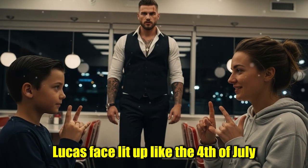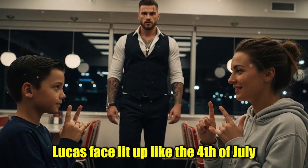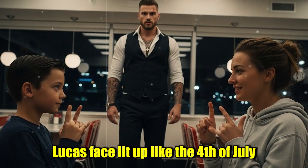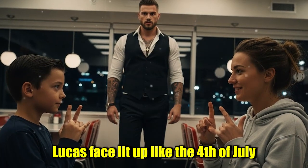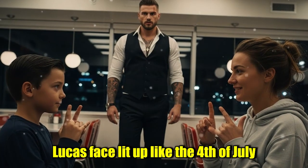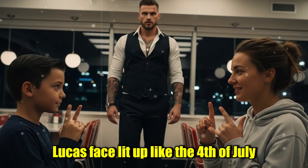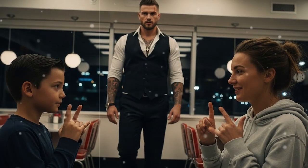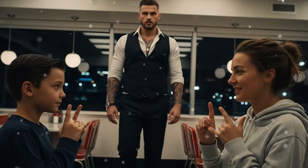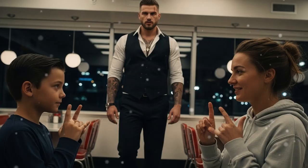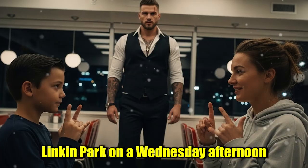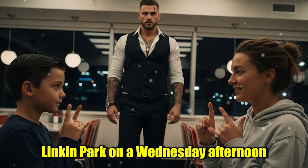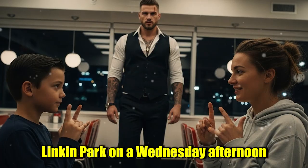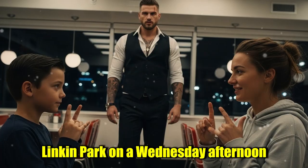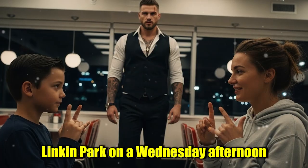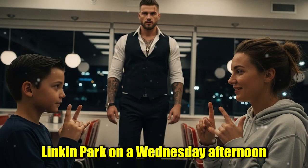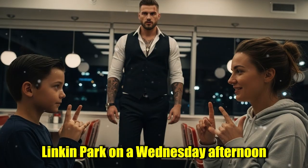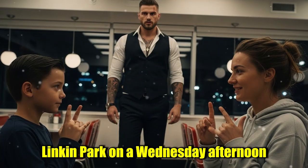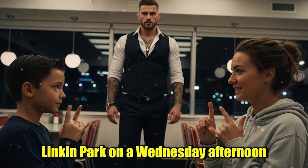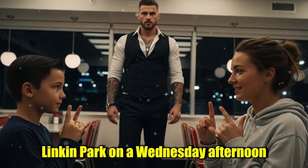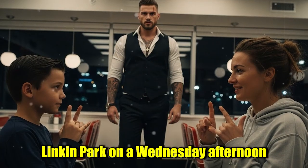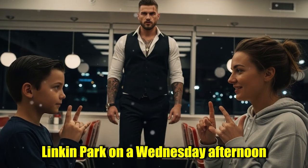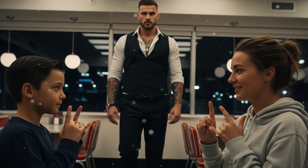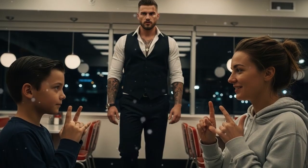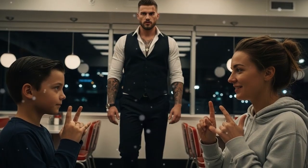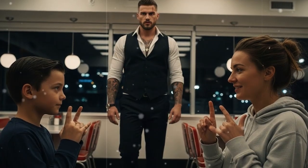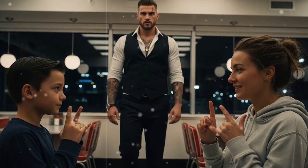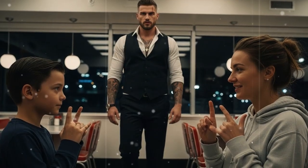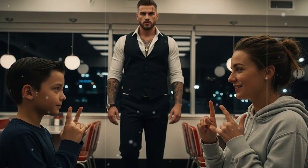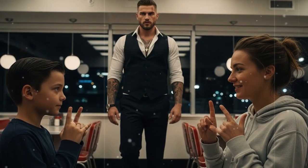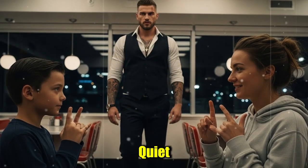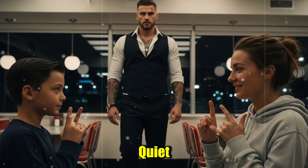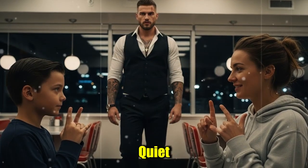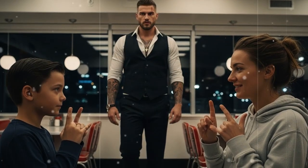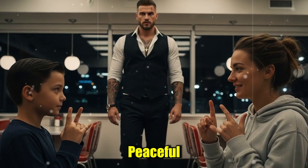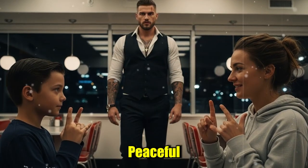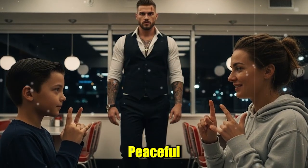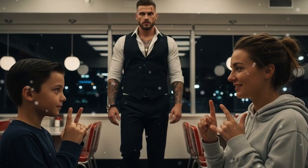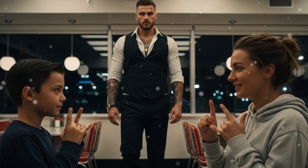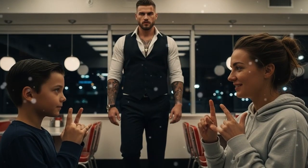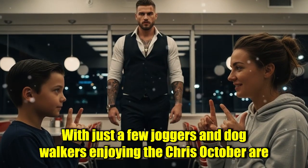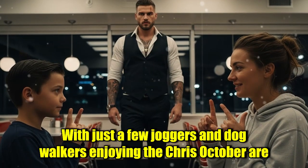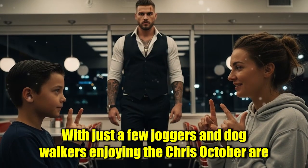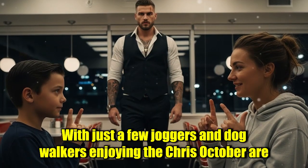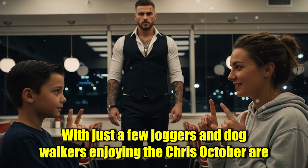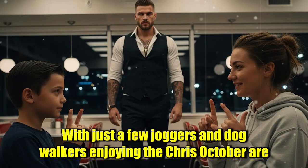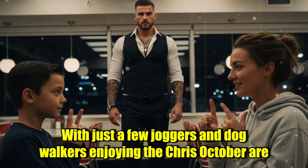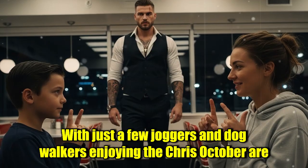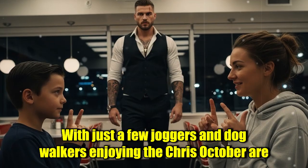4th of July. Lincoln Park on a Wednesday afternoon was perfect, quiet, peaceful, with just a few joggers and